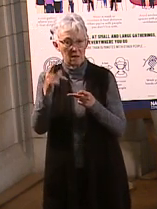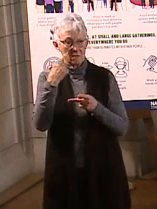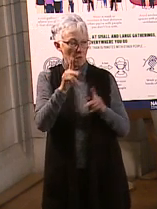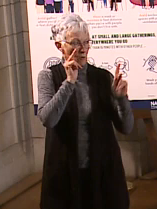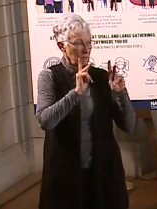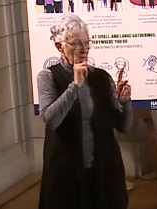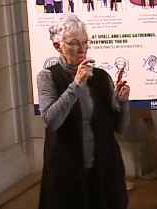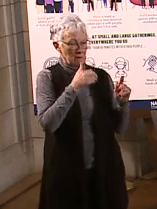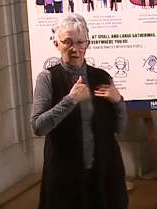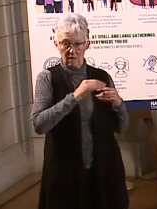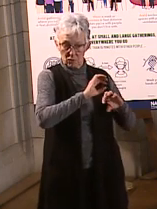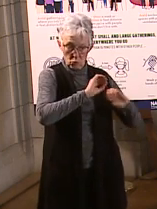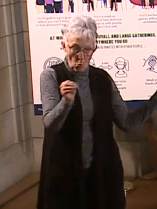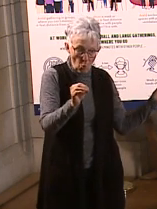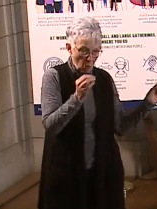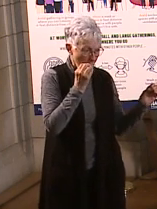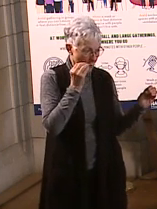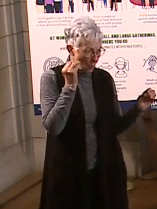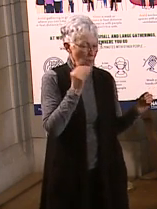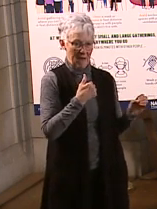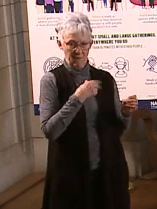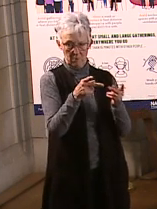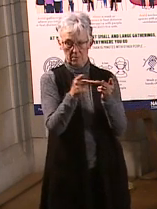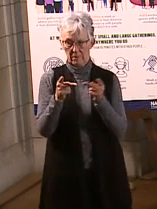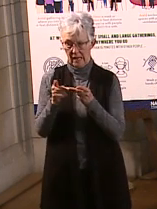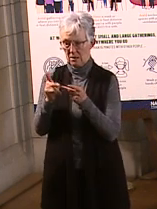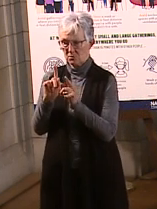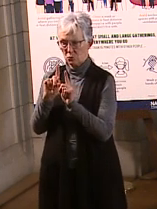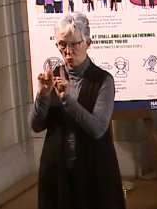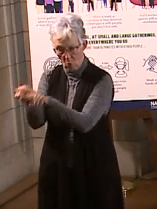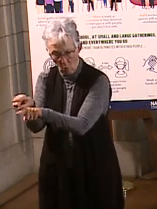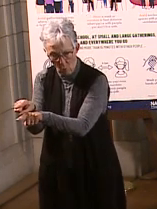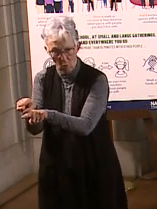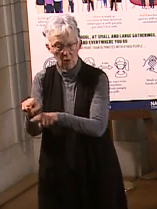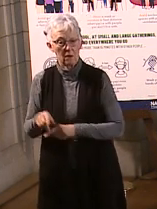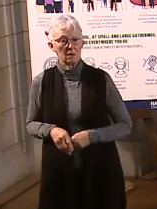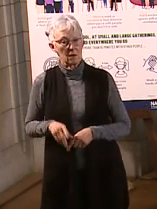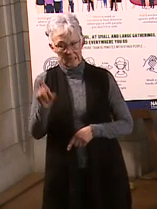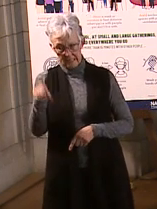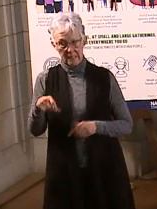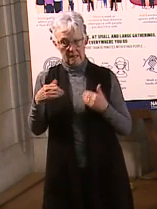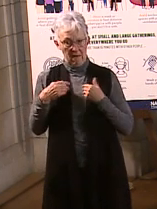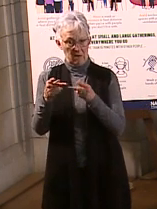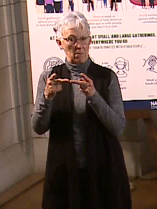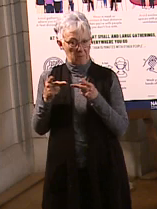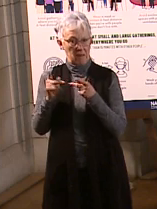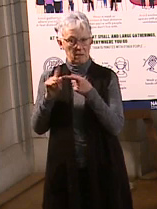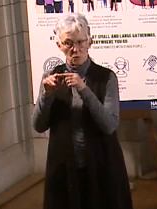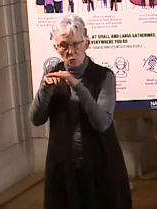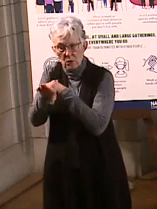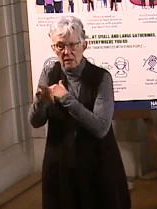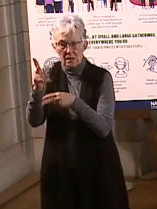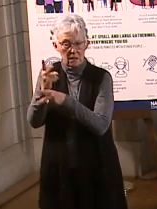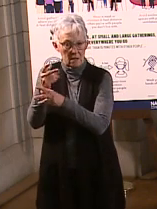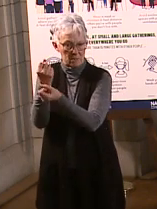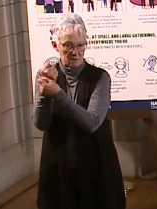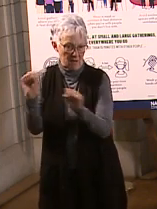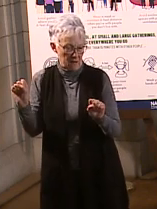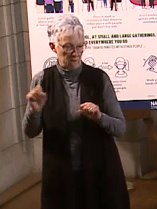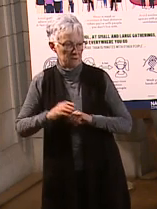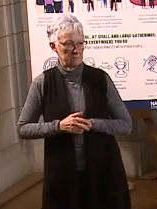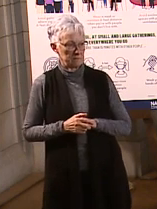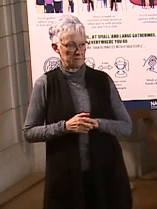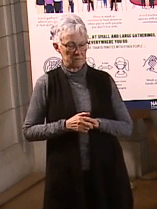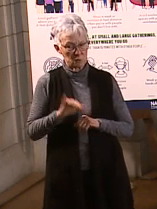public safety issue to not allow those shelters to be open and have a place for people to go. So that's a